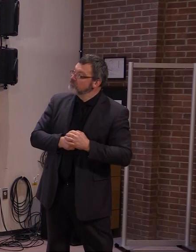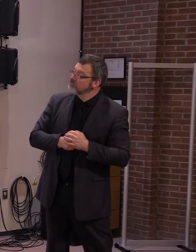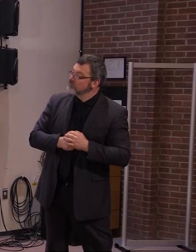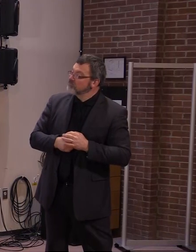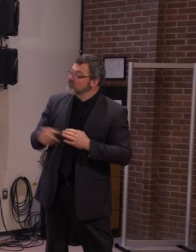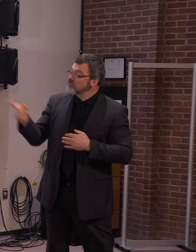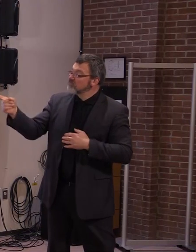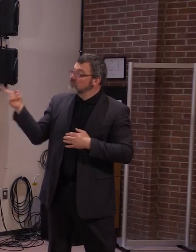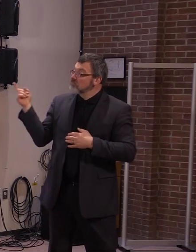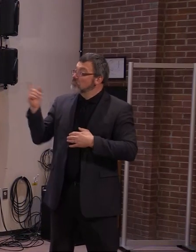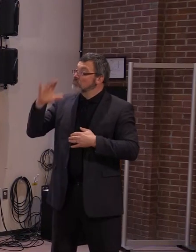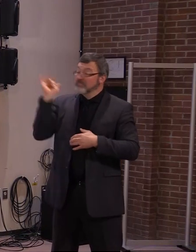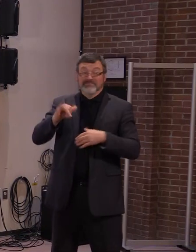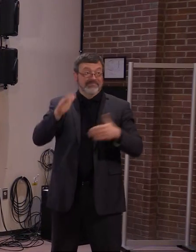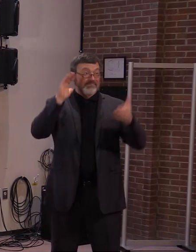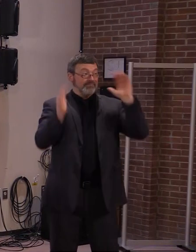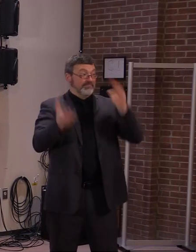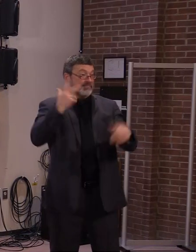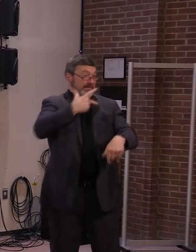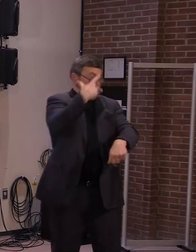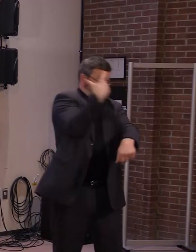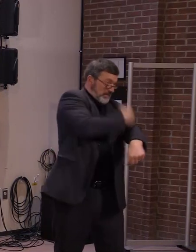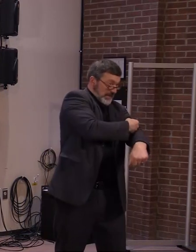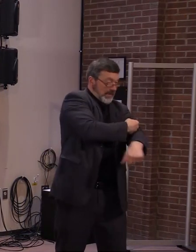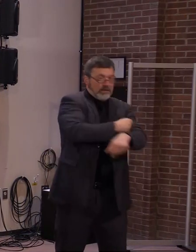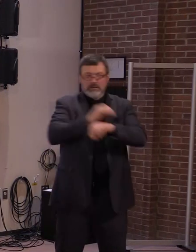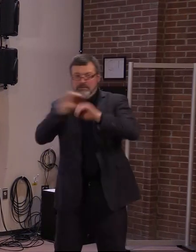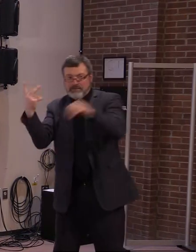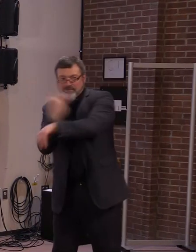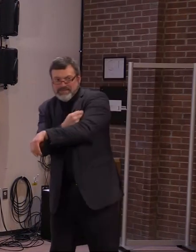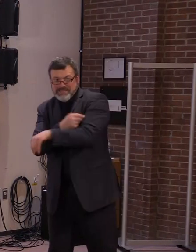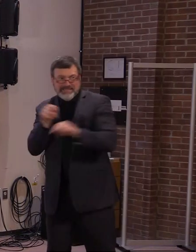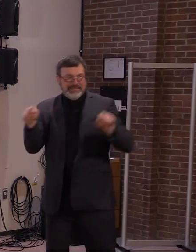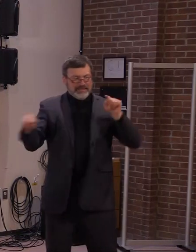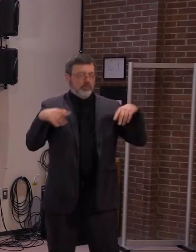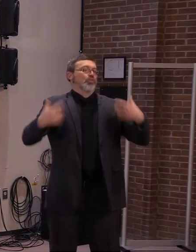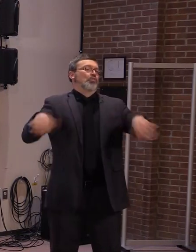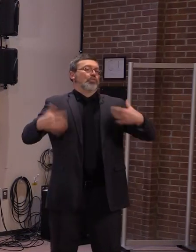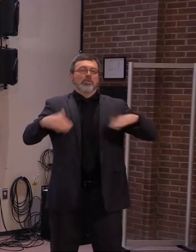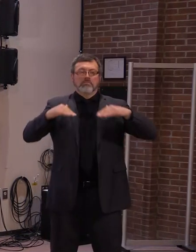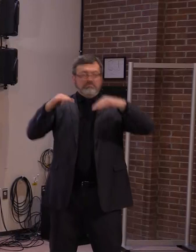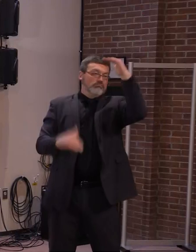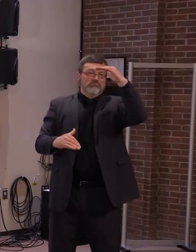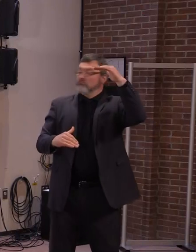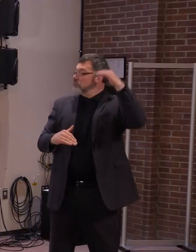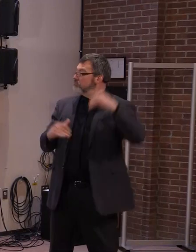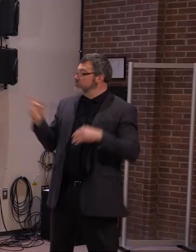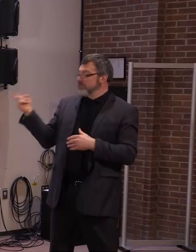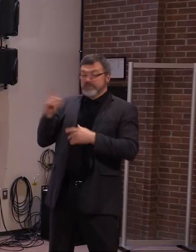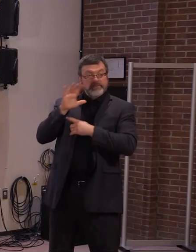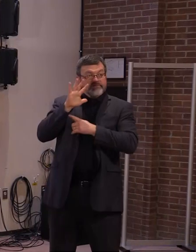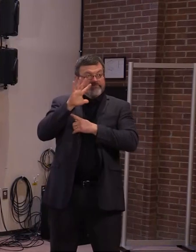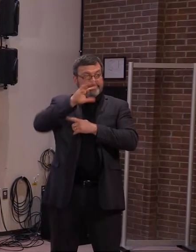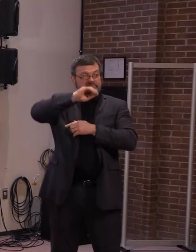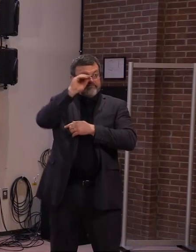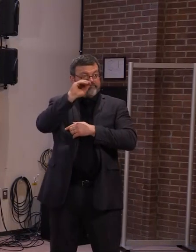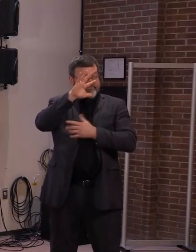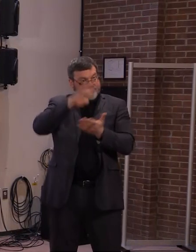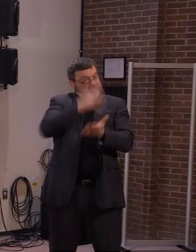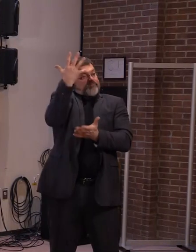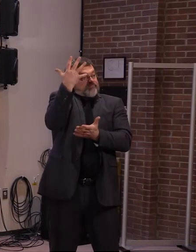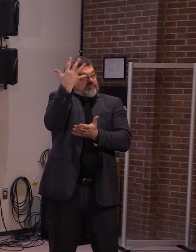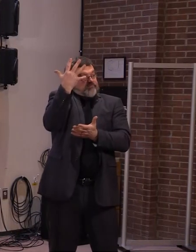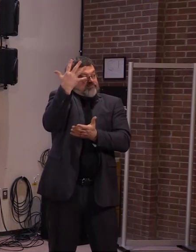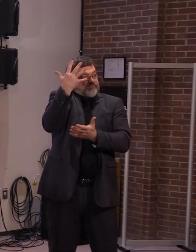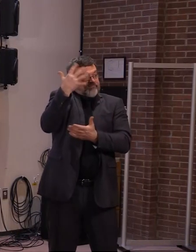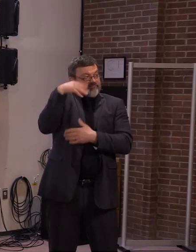really being driven by those who are not fully vaccinated. You'll see that that rate increased 95% over the last